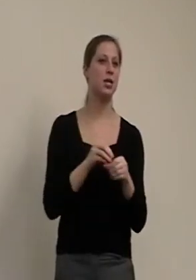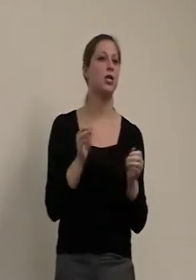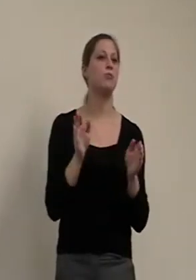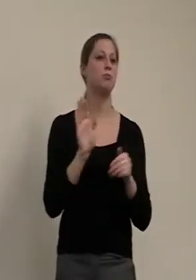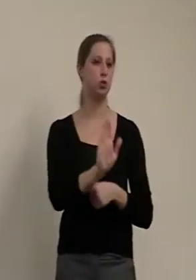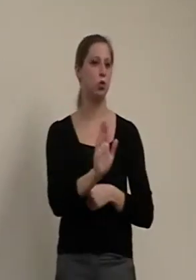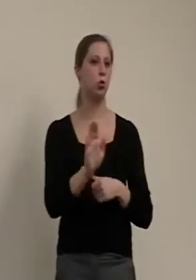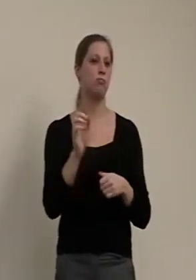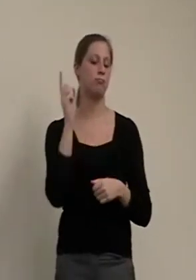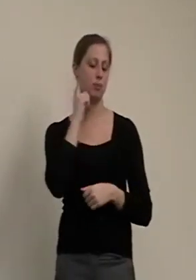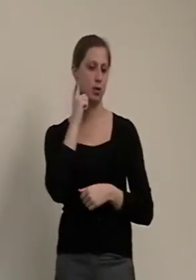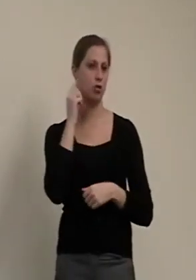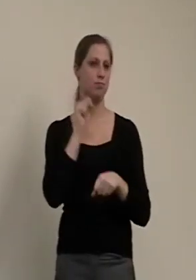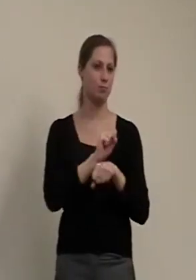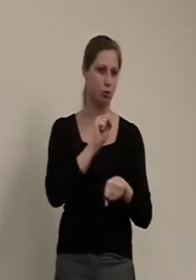Okay, questions about that?